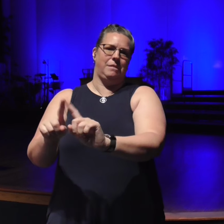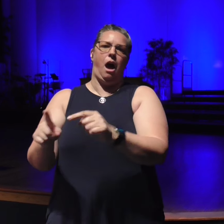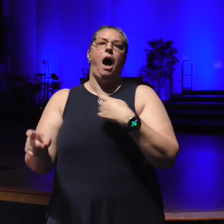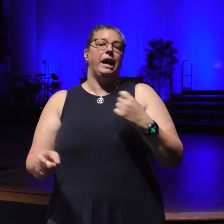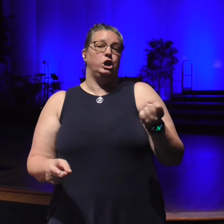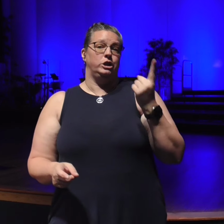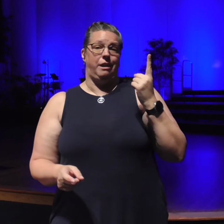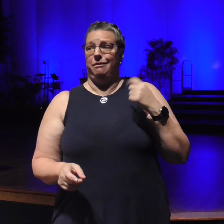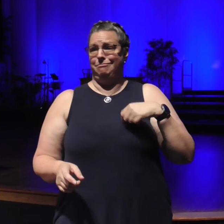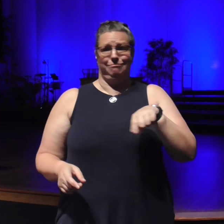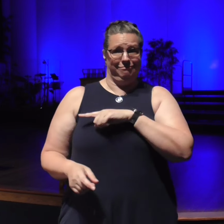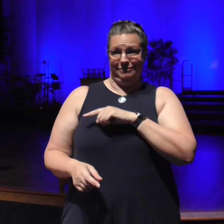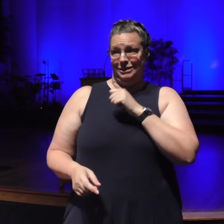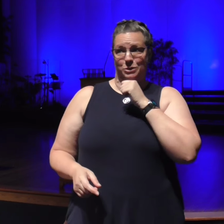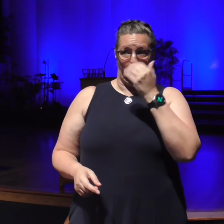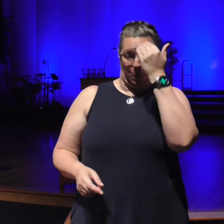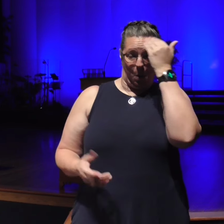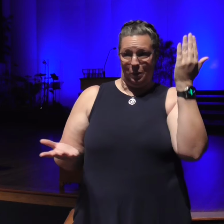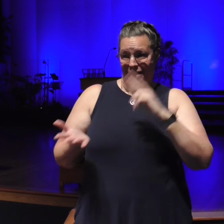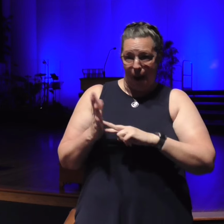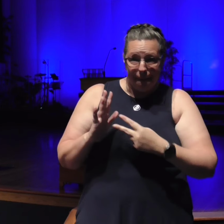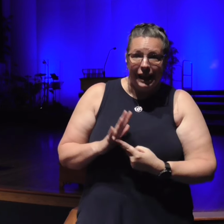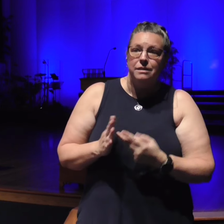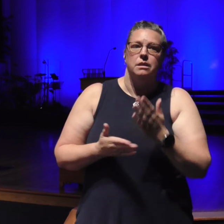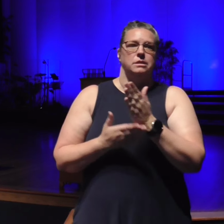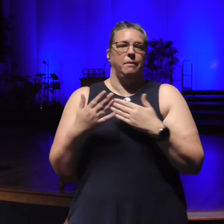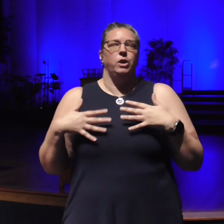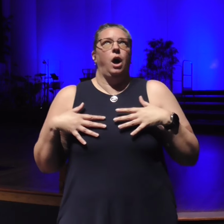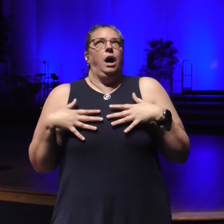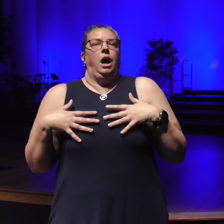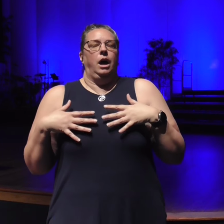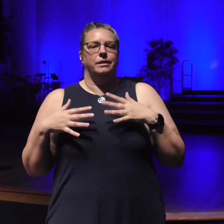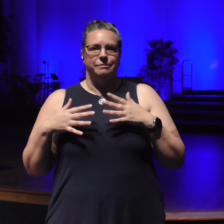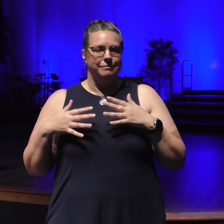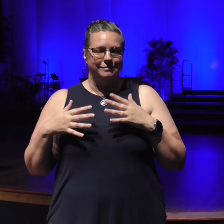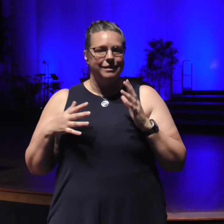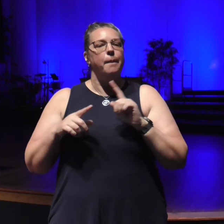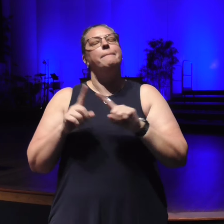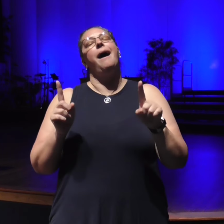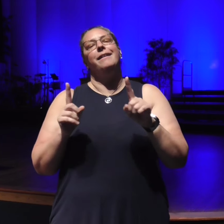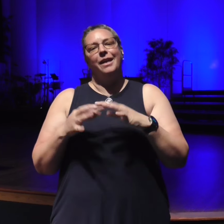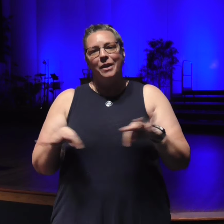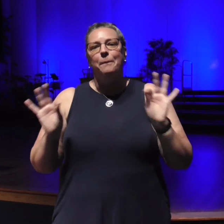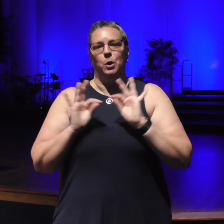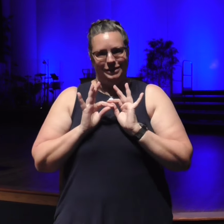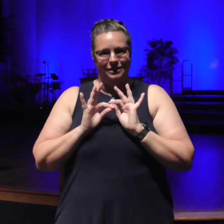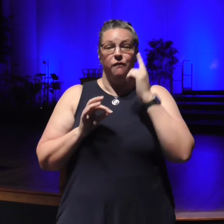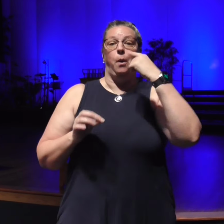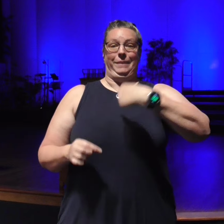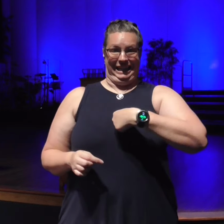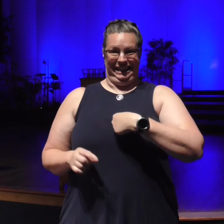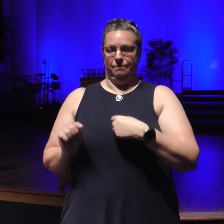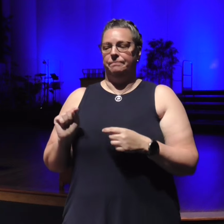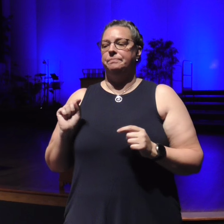Greek for some of you, or some of you are shaking from thinking about this, but the important part for me is to tell